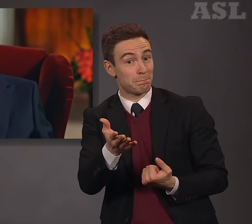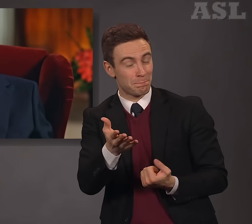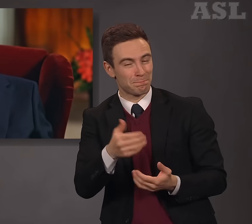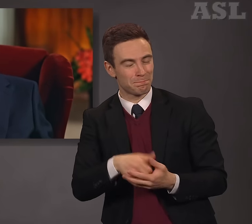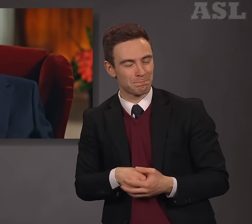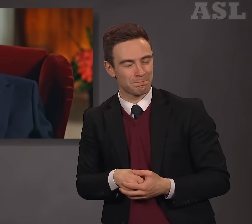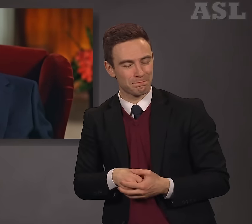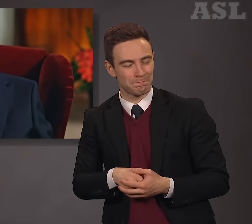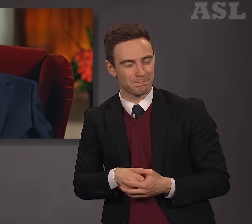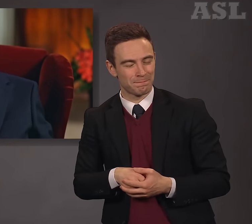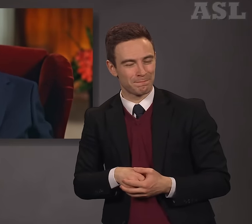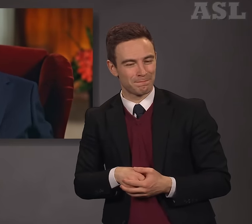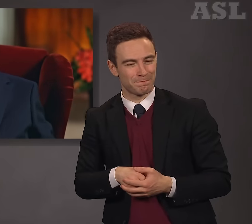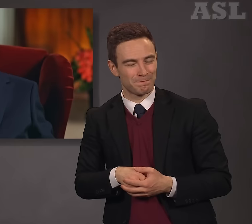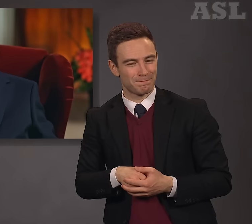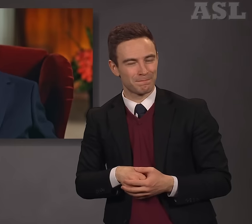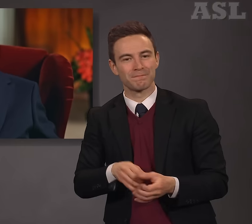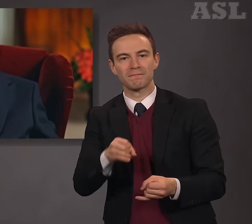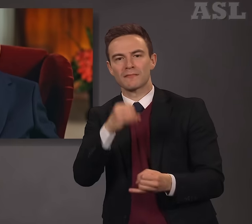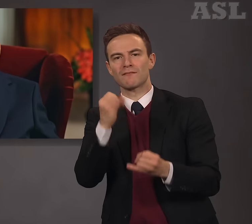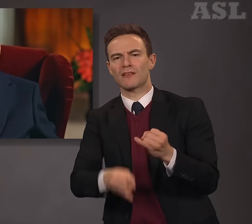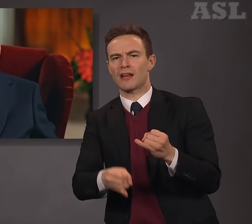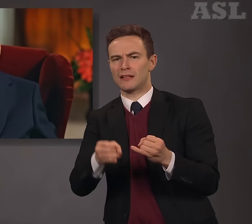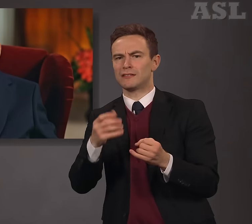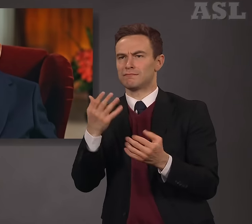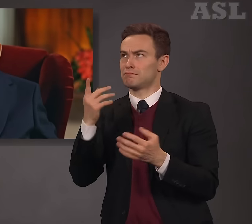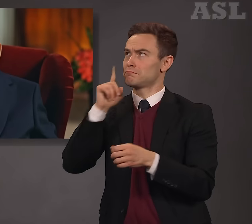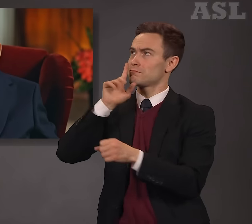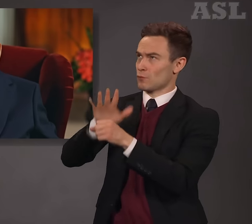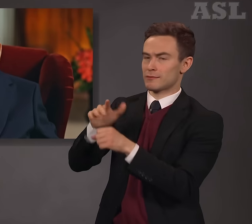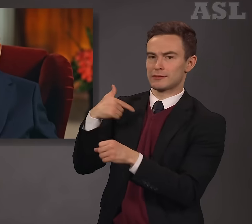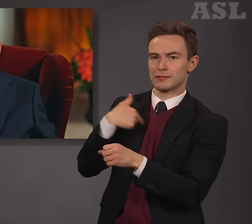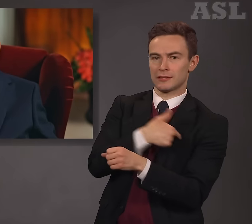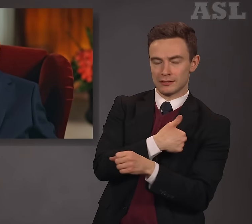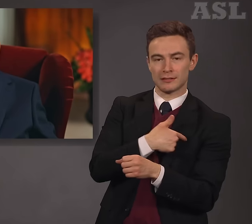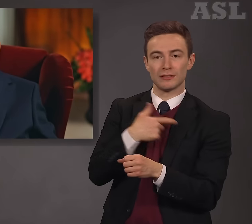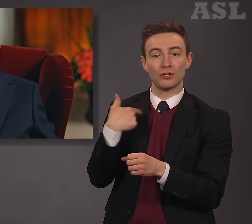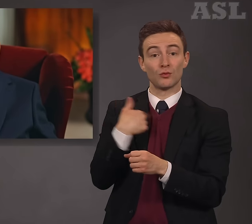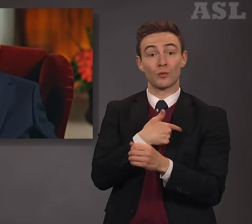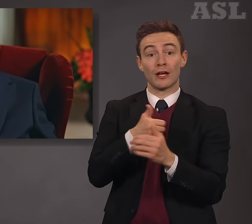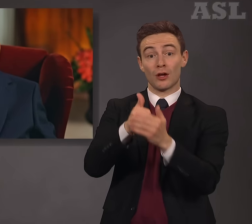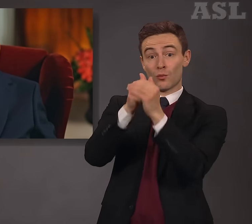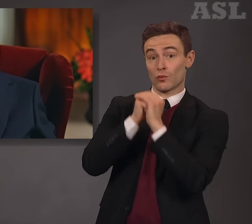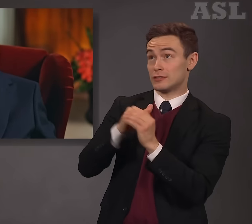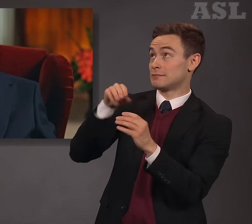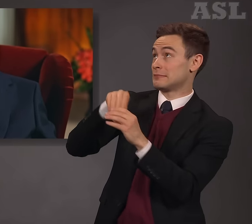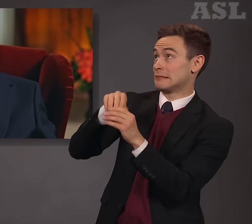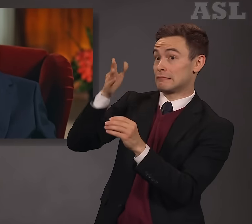Finally, we are promised that no combination of wickedness